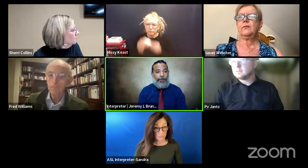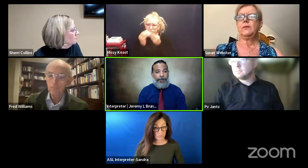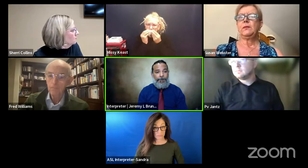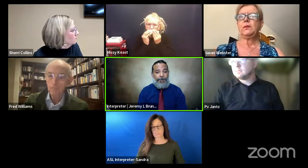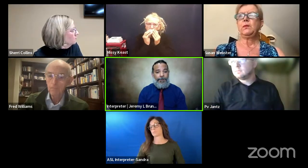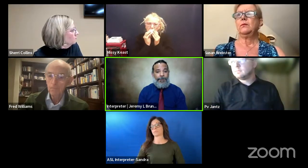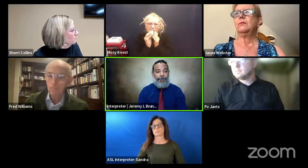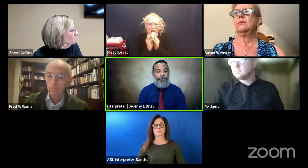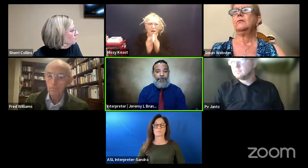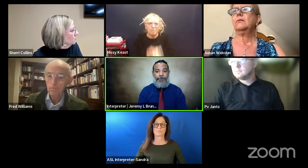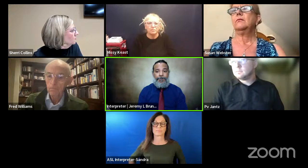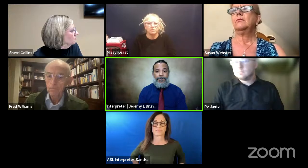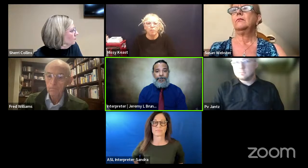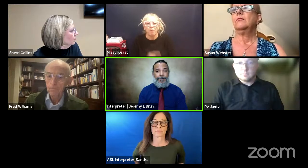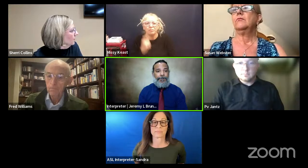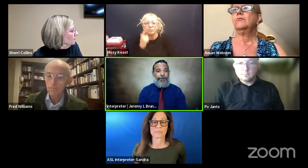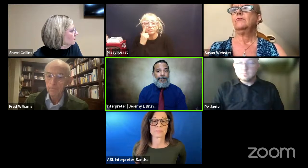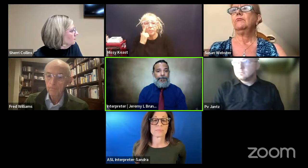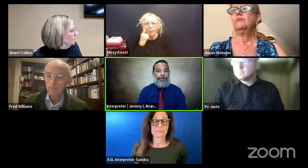stream.